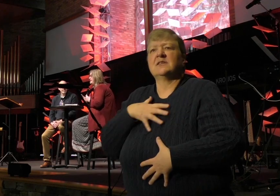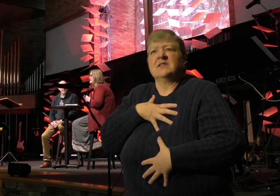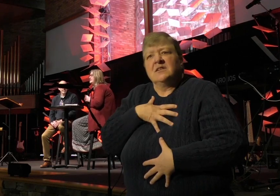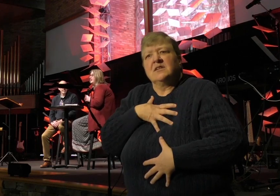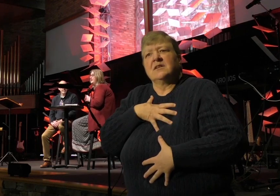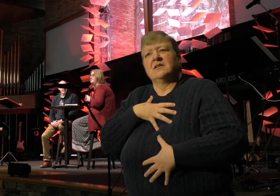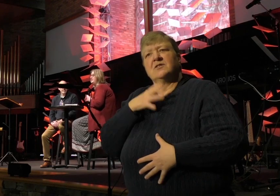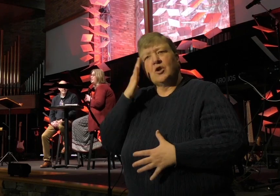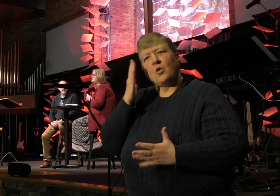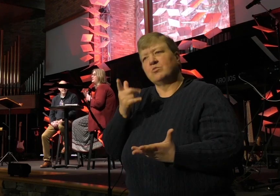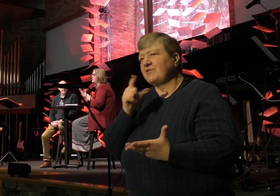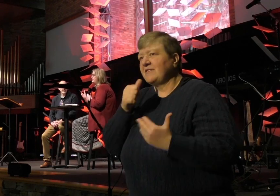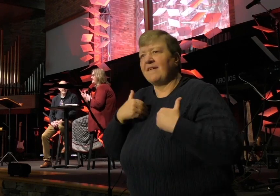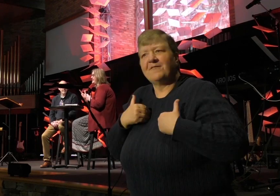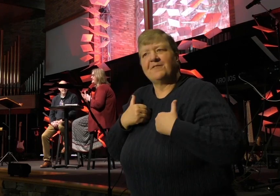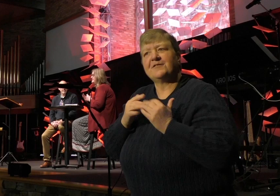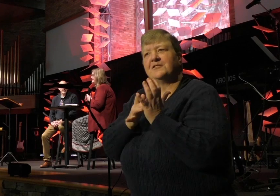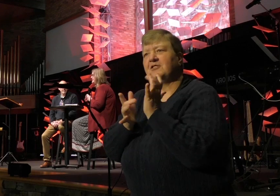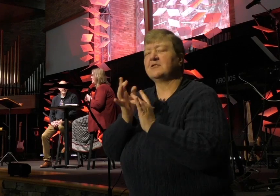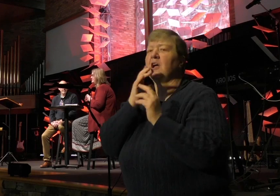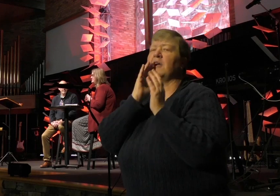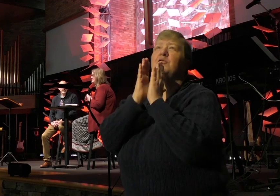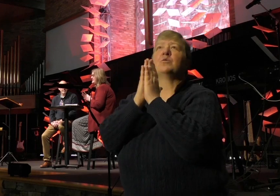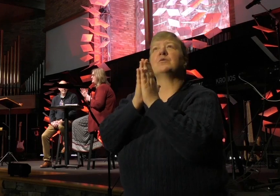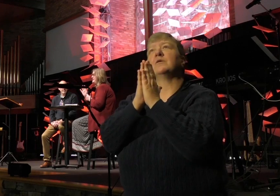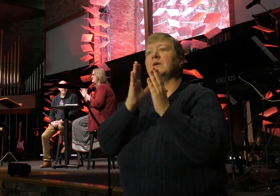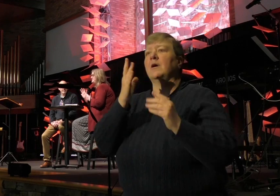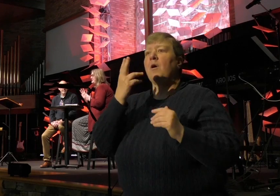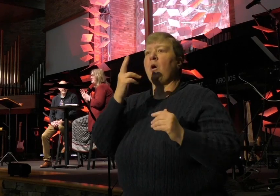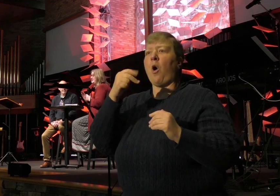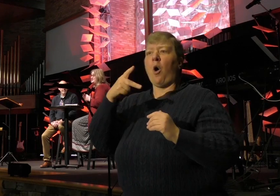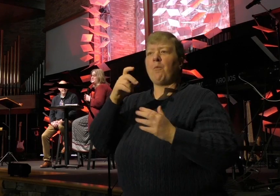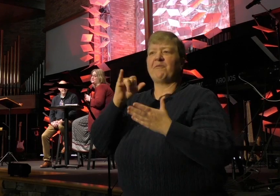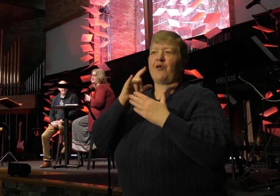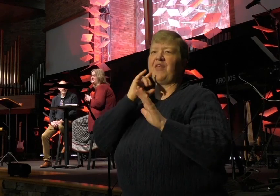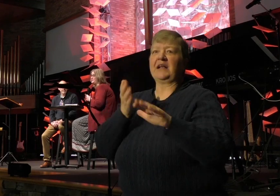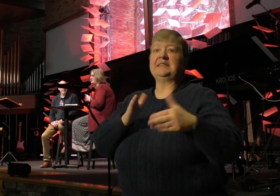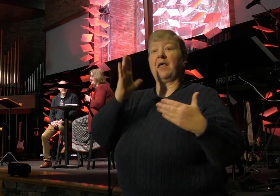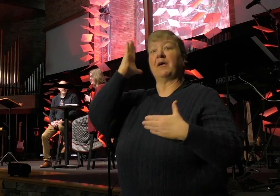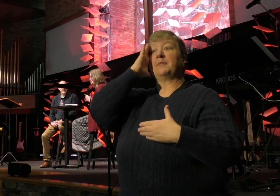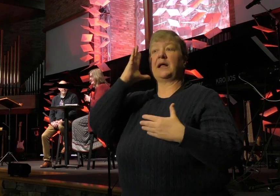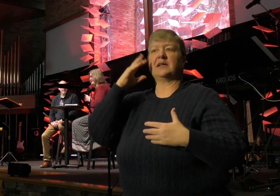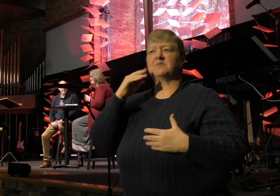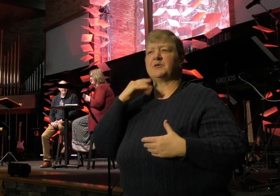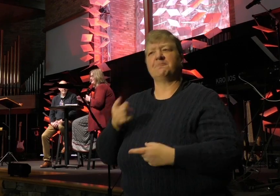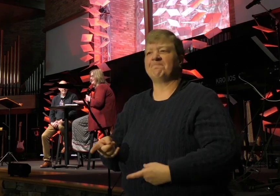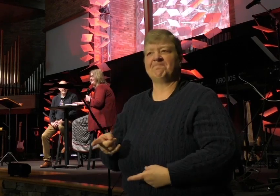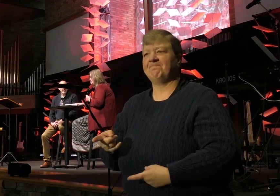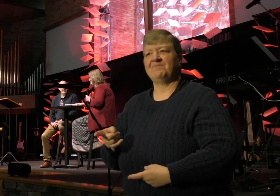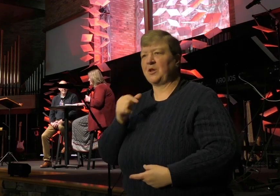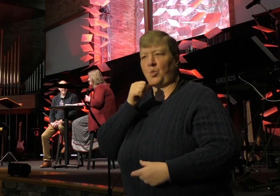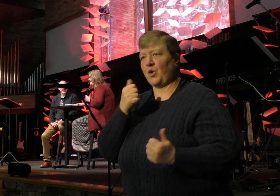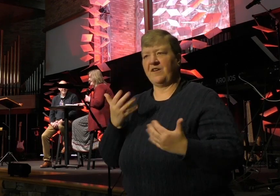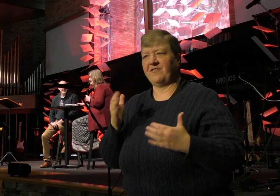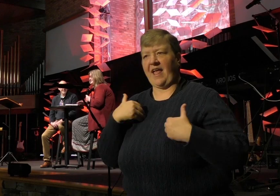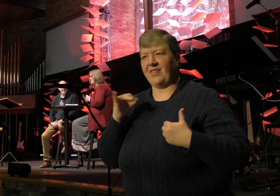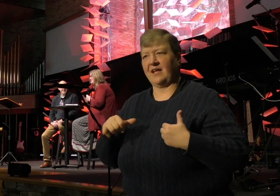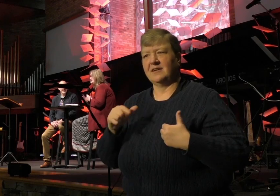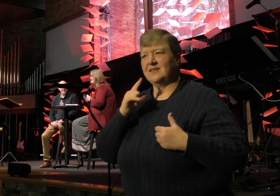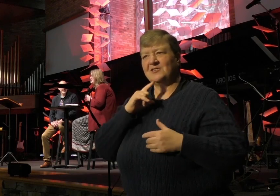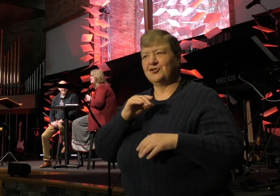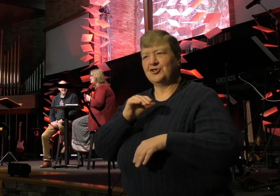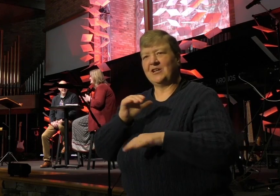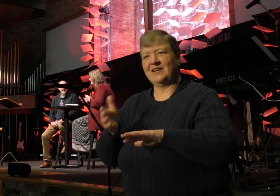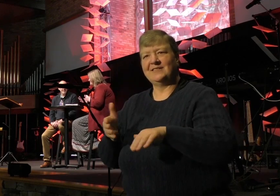this point, and you always hope for that, you know, deathbed experience. Well, she wouldn't have had it. She died in the middle of the night, so she wouldn't have had it.